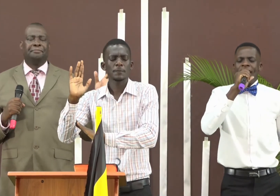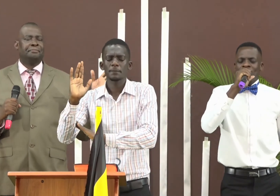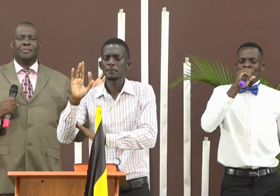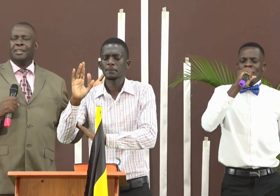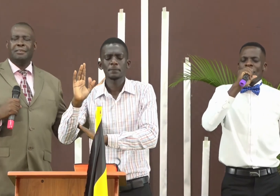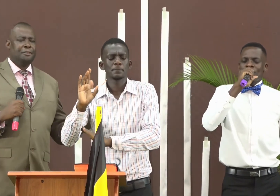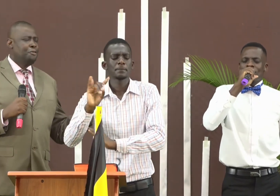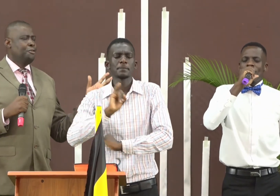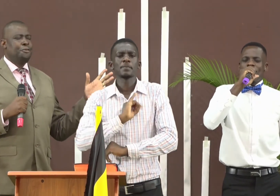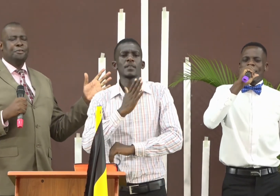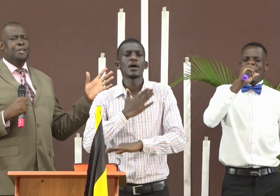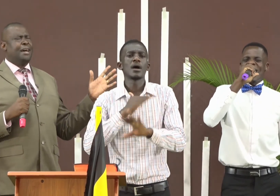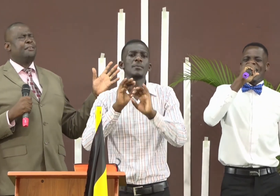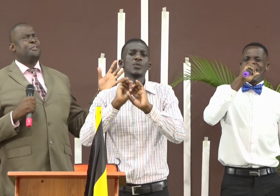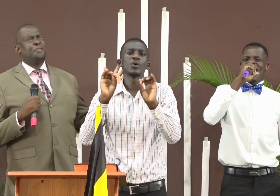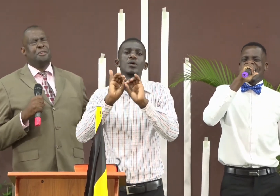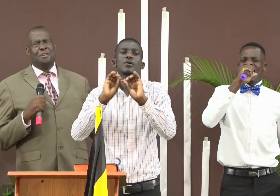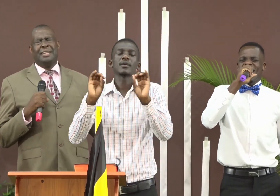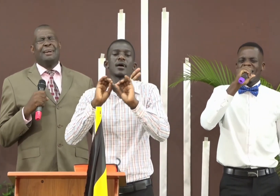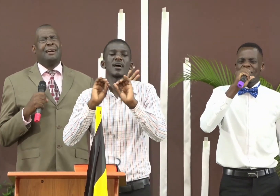Say, I'm no